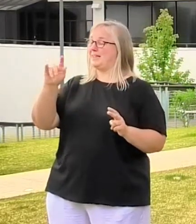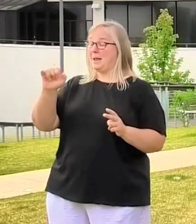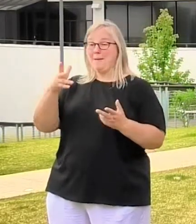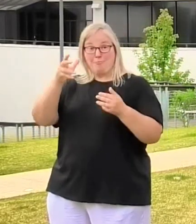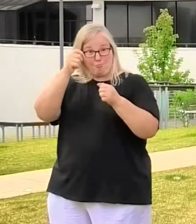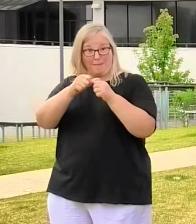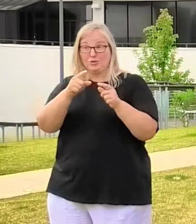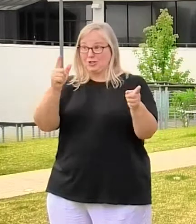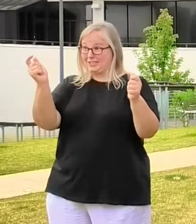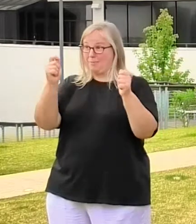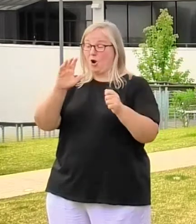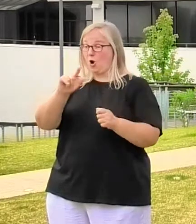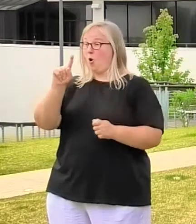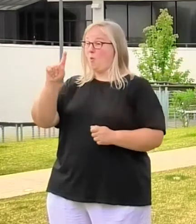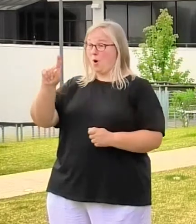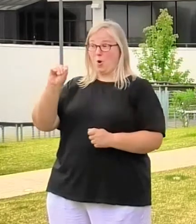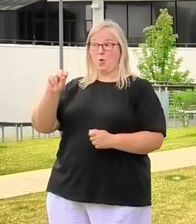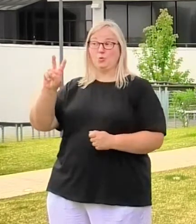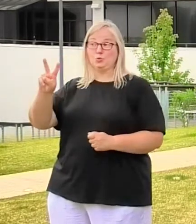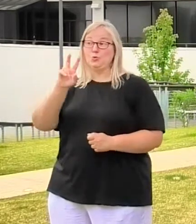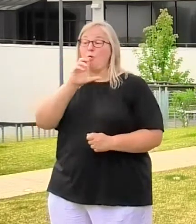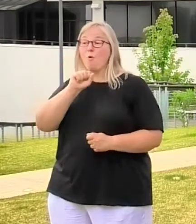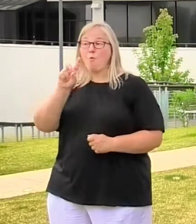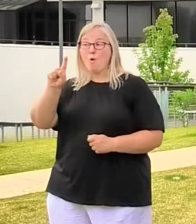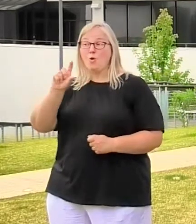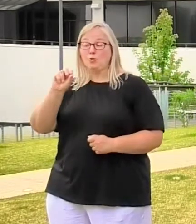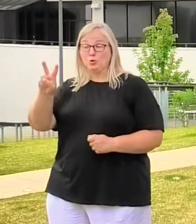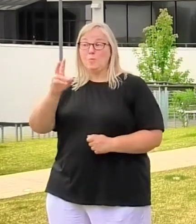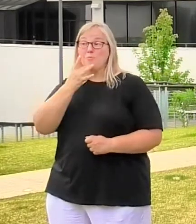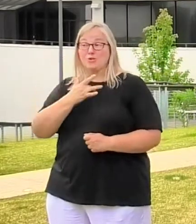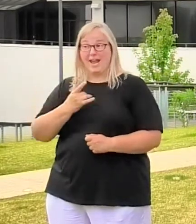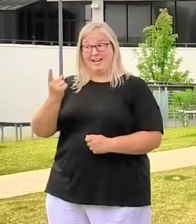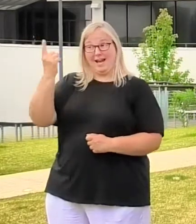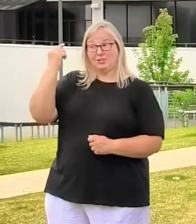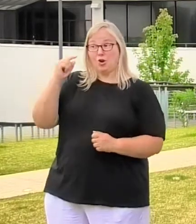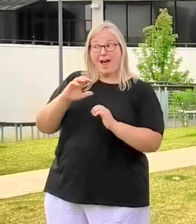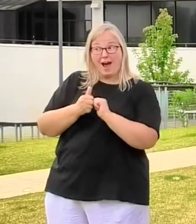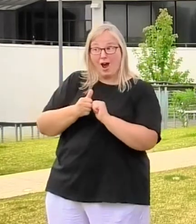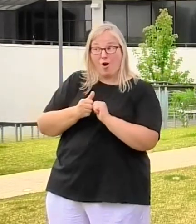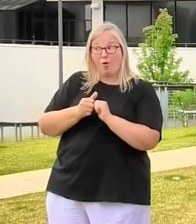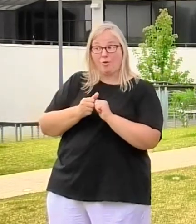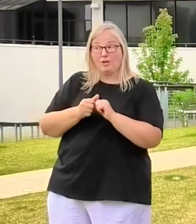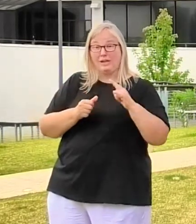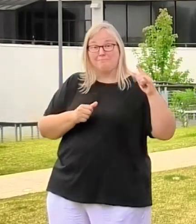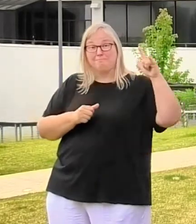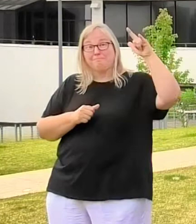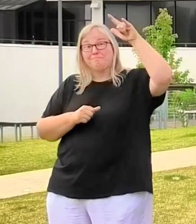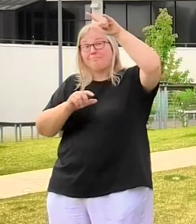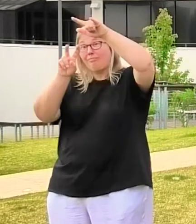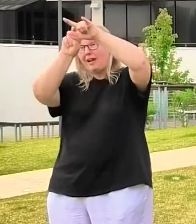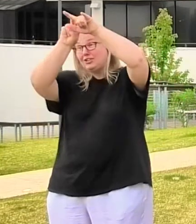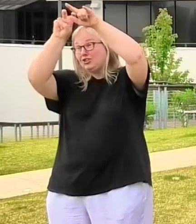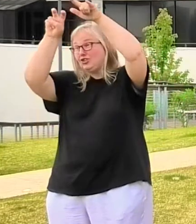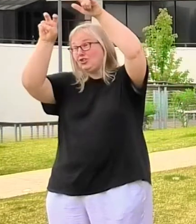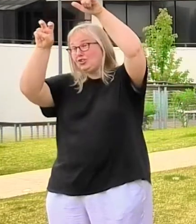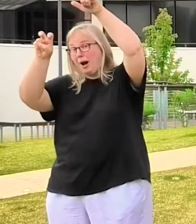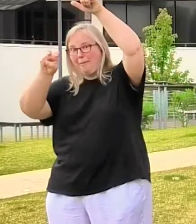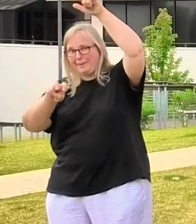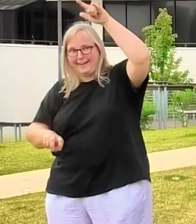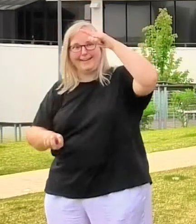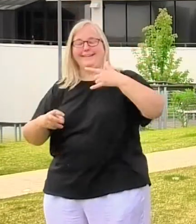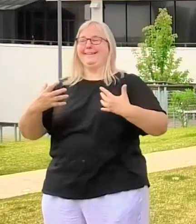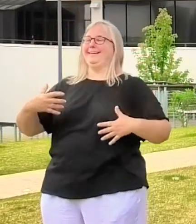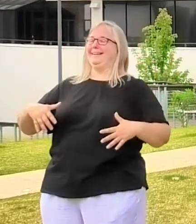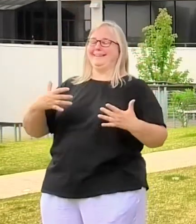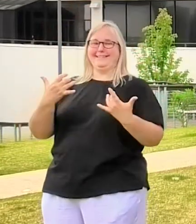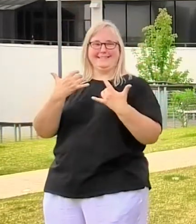her 102nd birthday last year by jumping out of a plane. Still